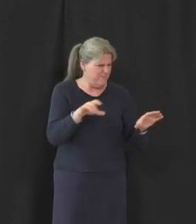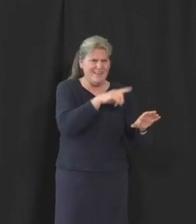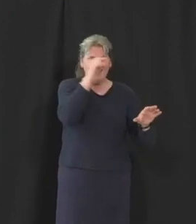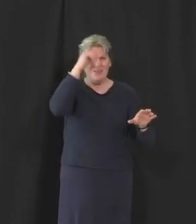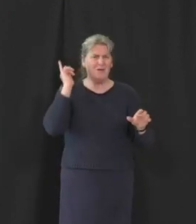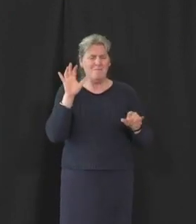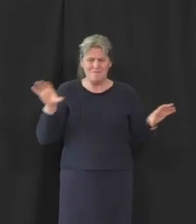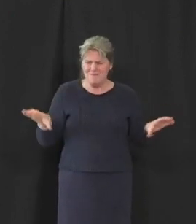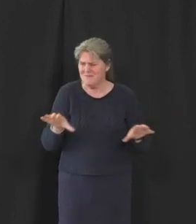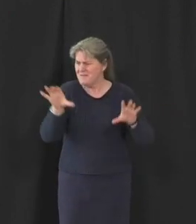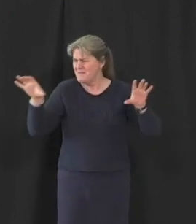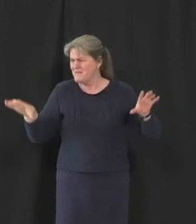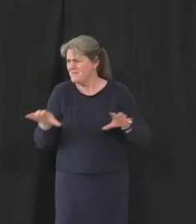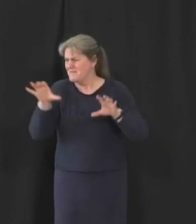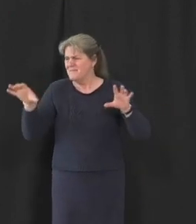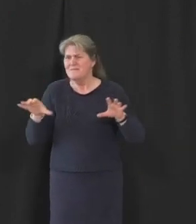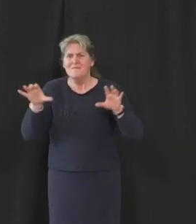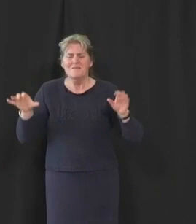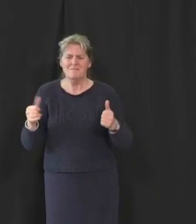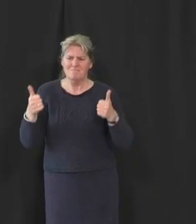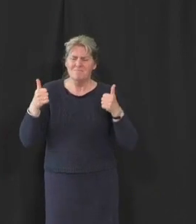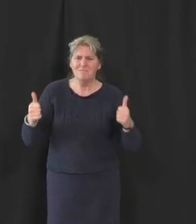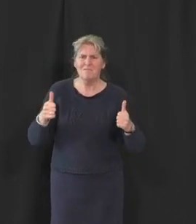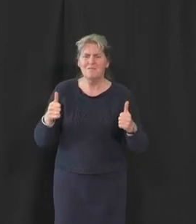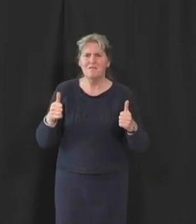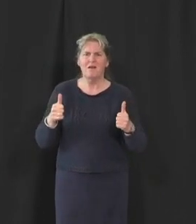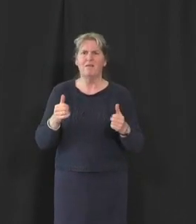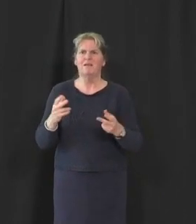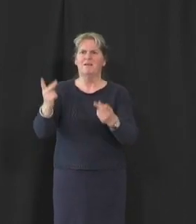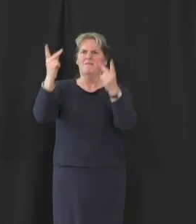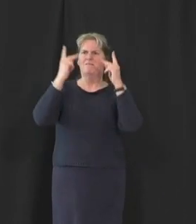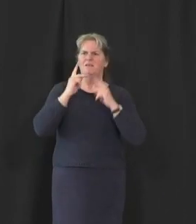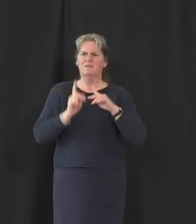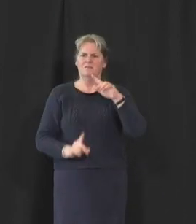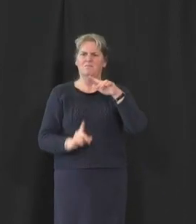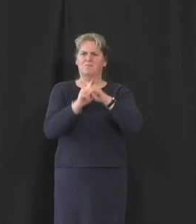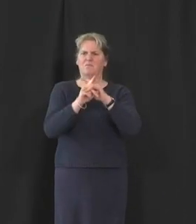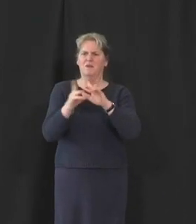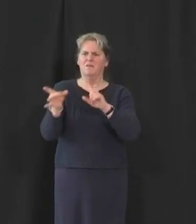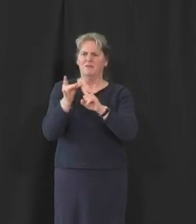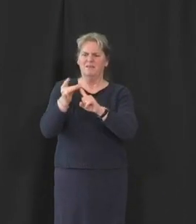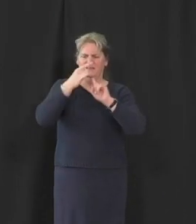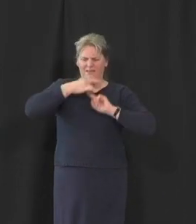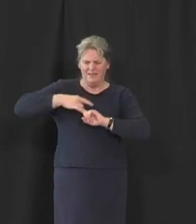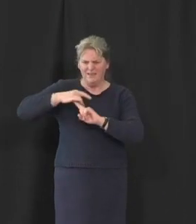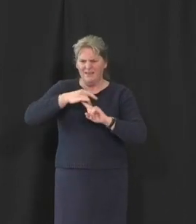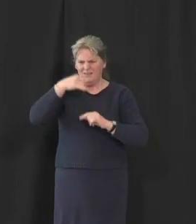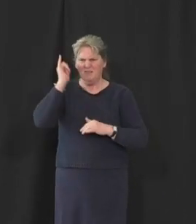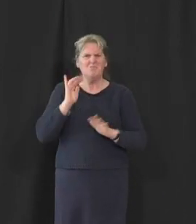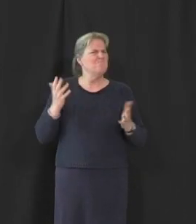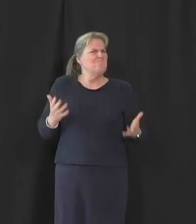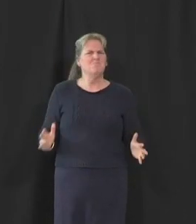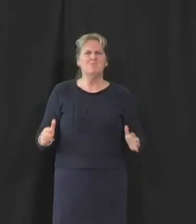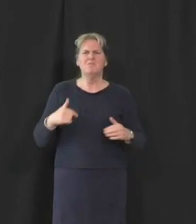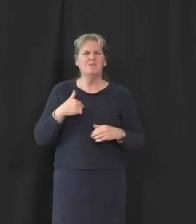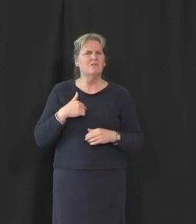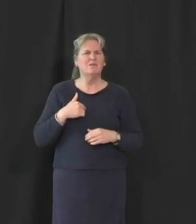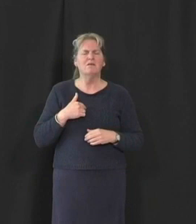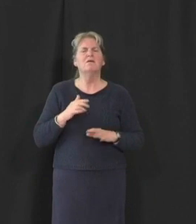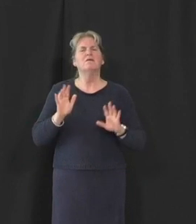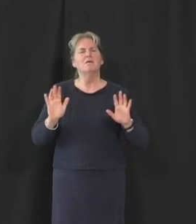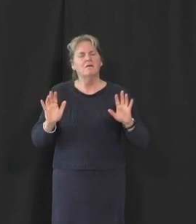and well-appreciated efforts to be thwarted by recreational visitors bringing the virus to the territory. Due to